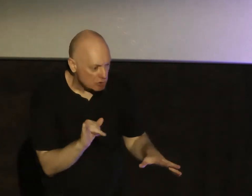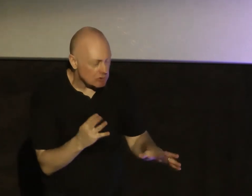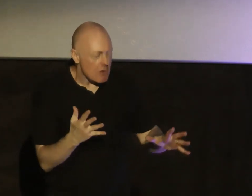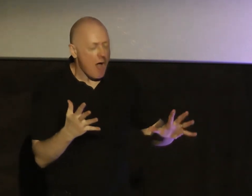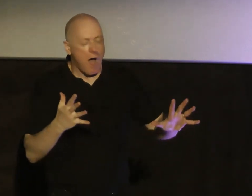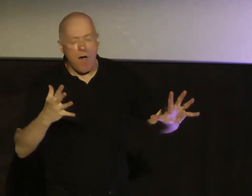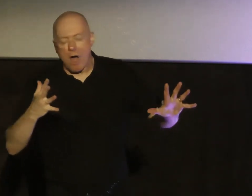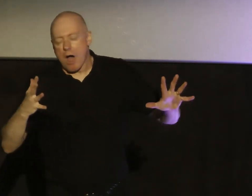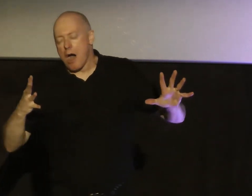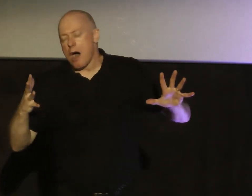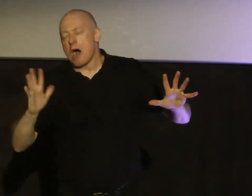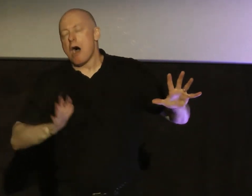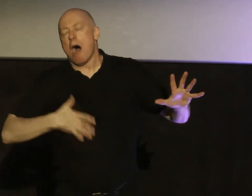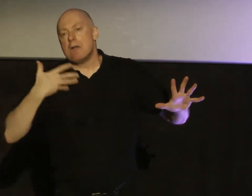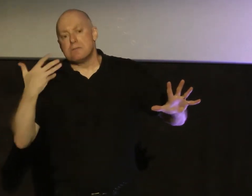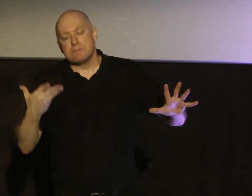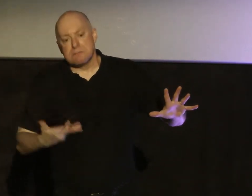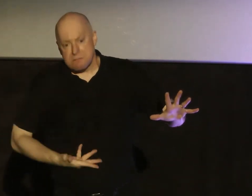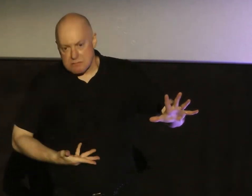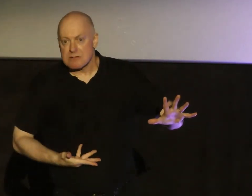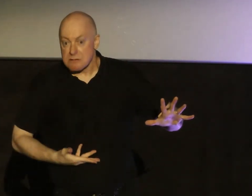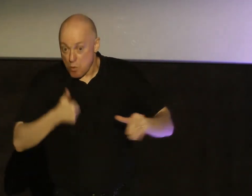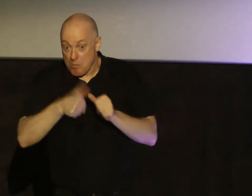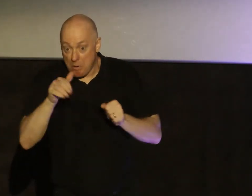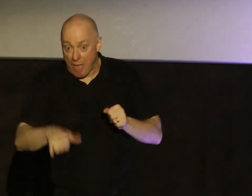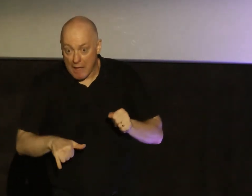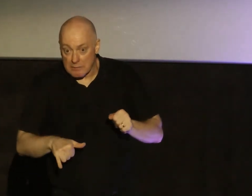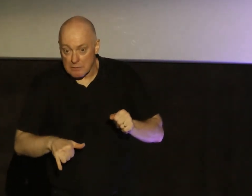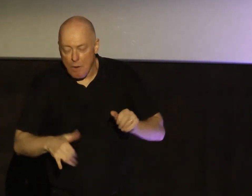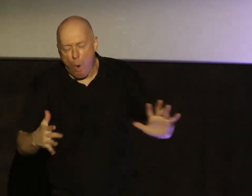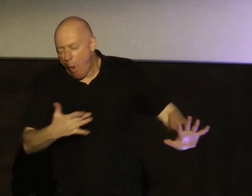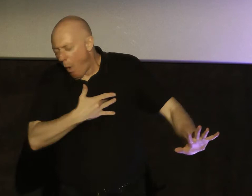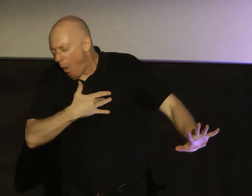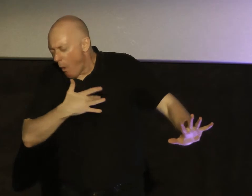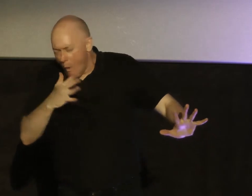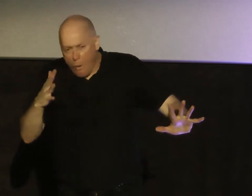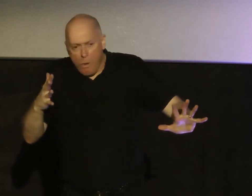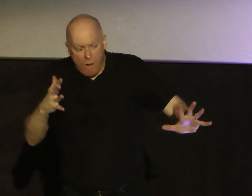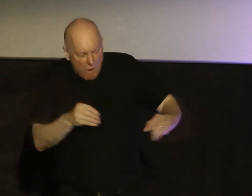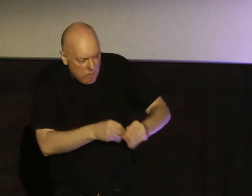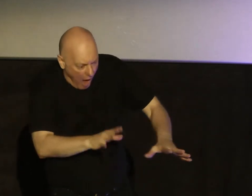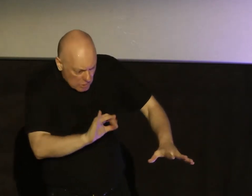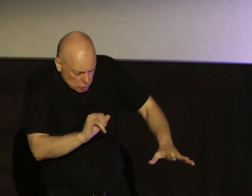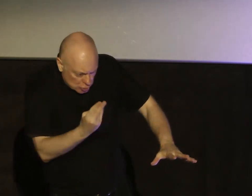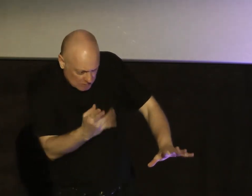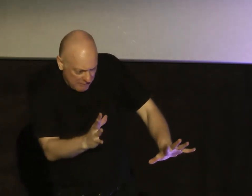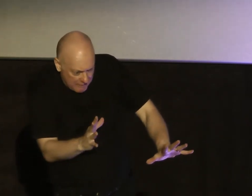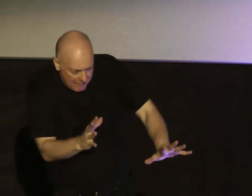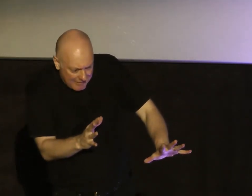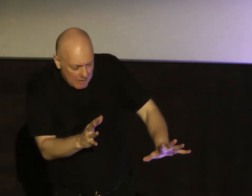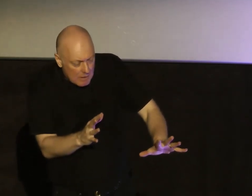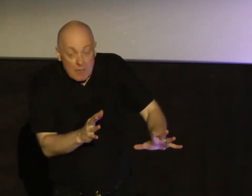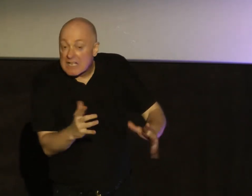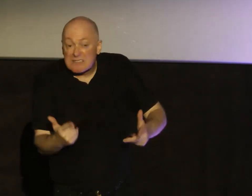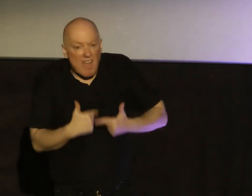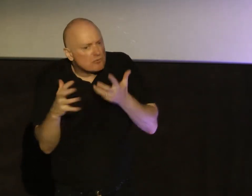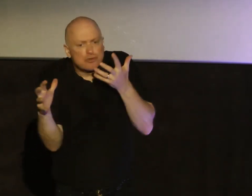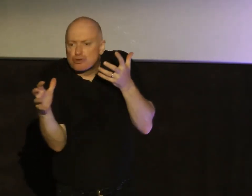a traumatic event for him. This was traumatizing for him that he lost Joseph. He was totally devastated. By the way, we can